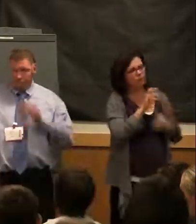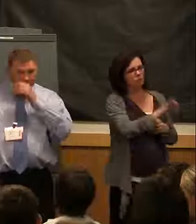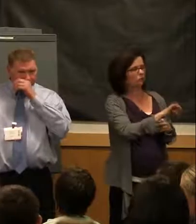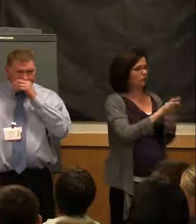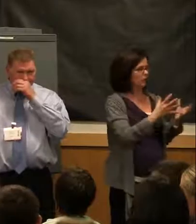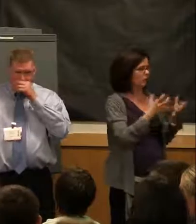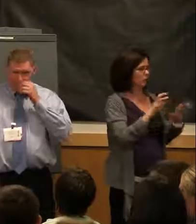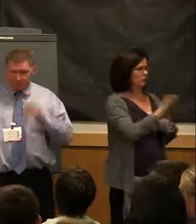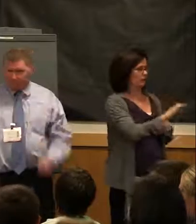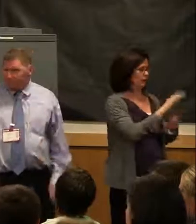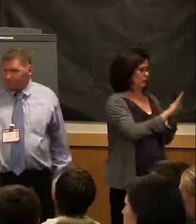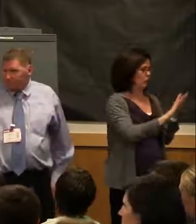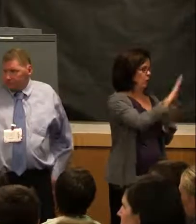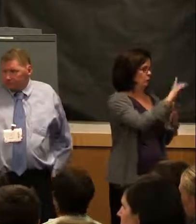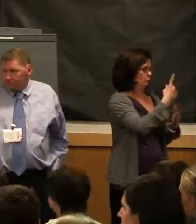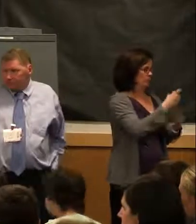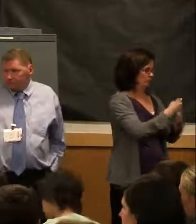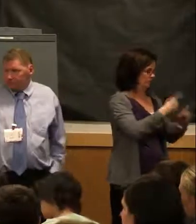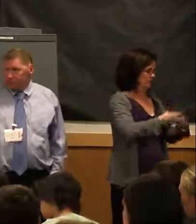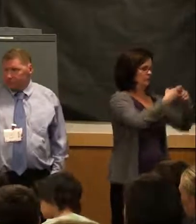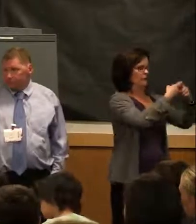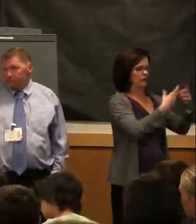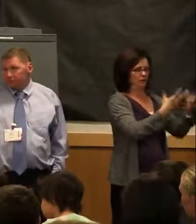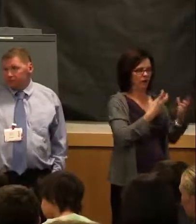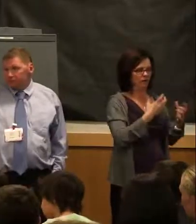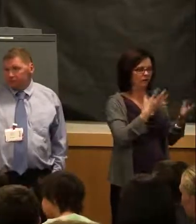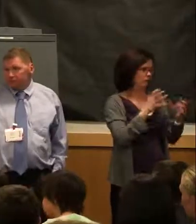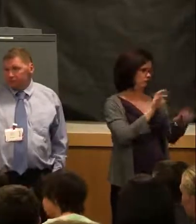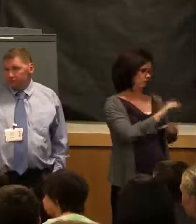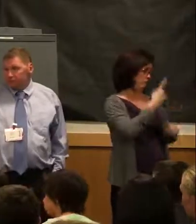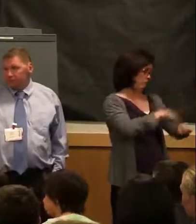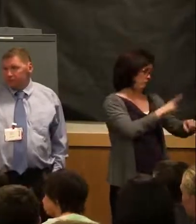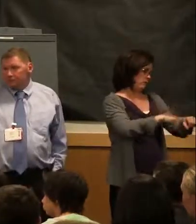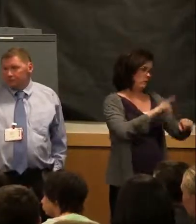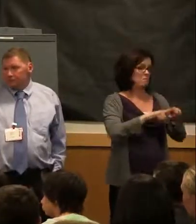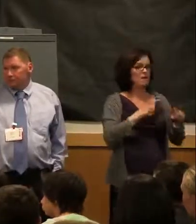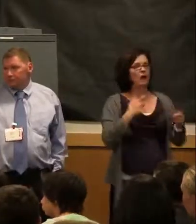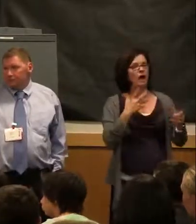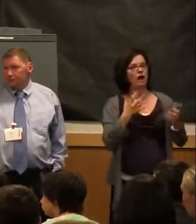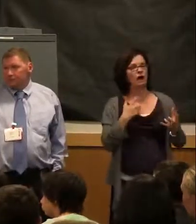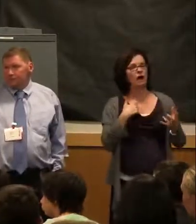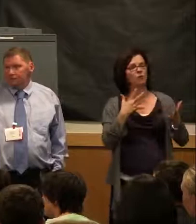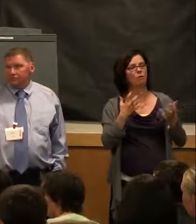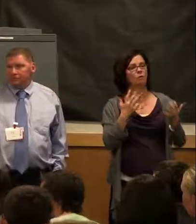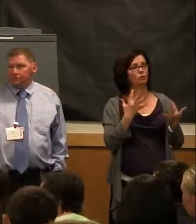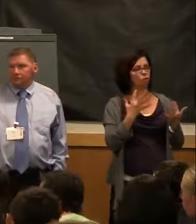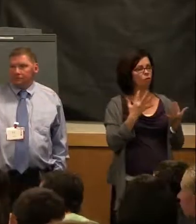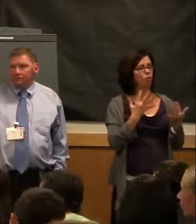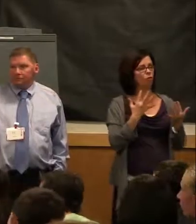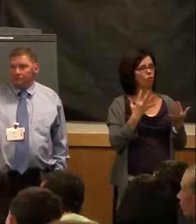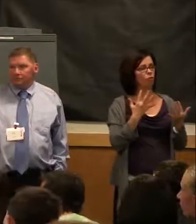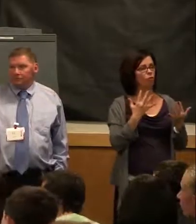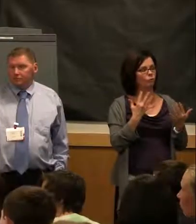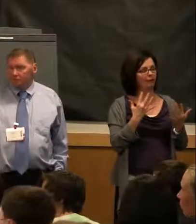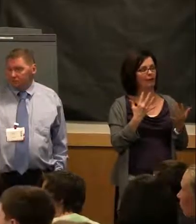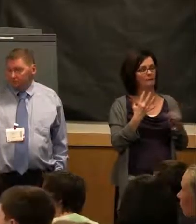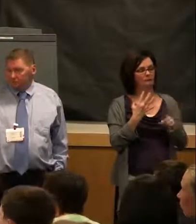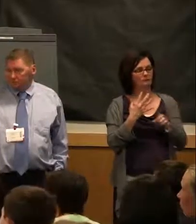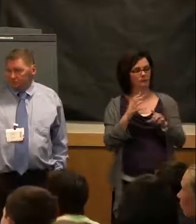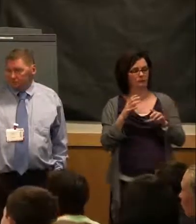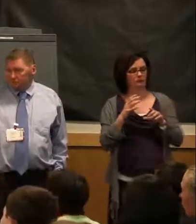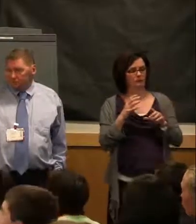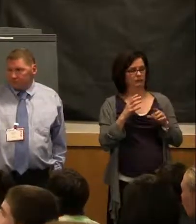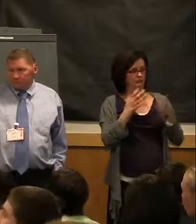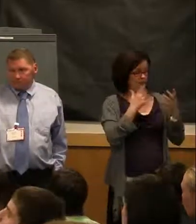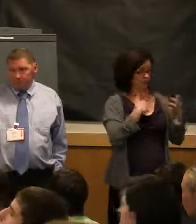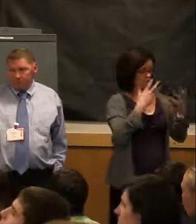do for a long time. I kind of wanted to wait until I finished college but my mom was moving out of